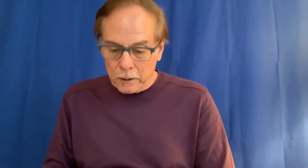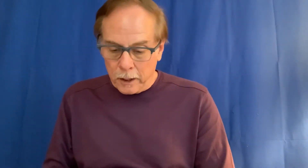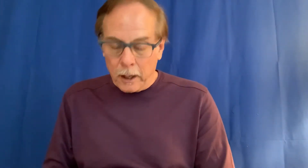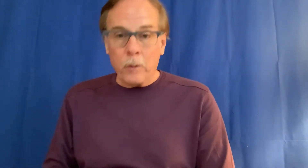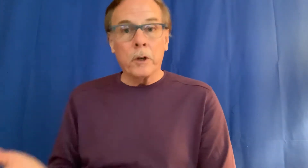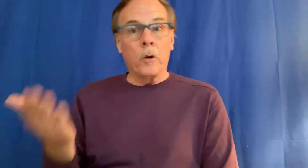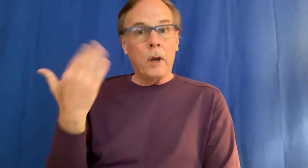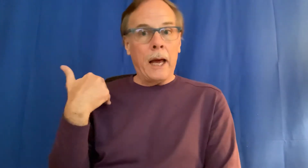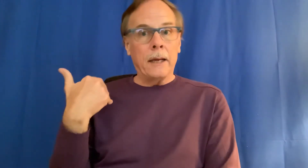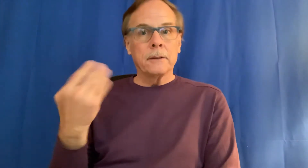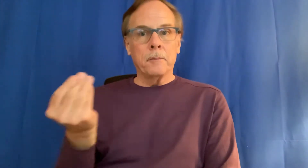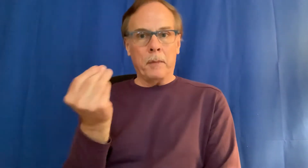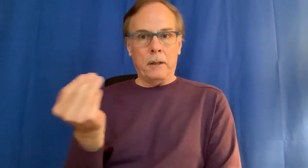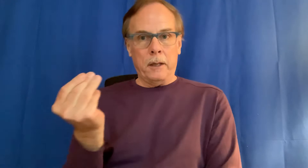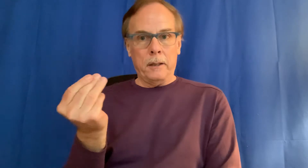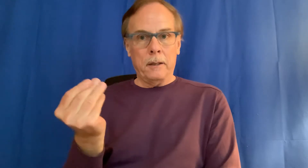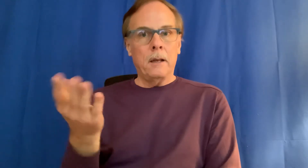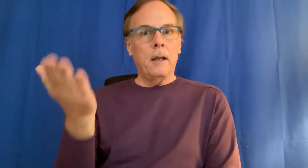I would go last Monday.